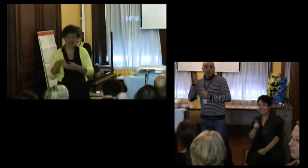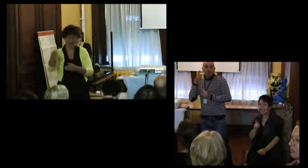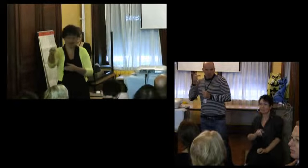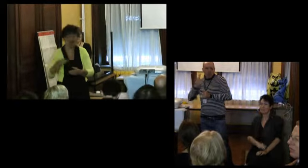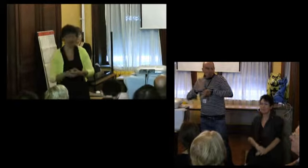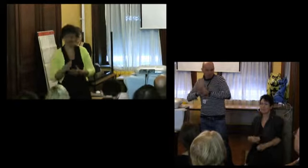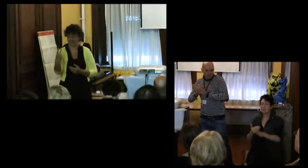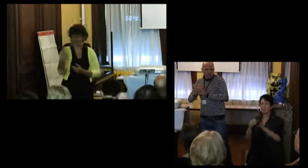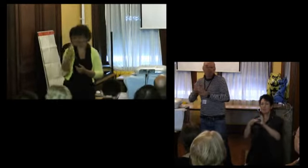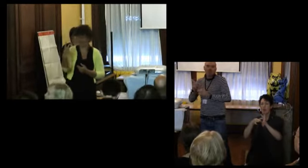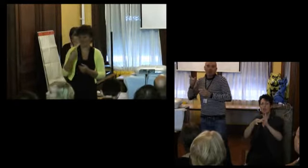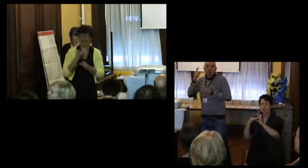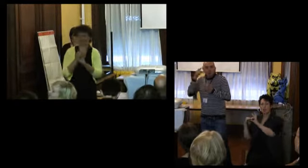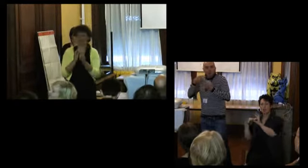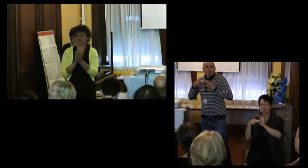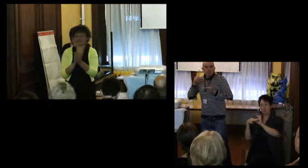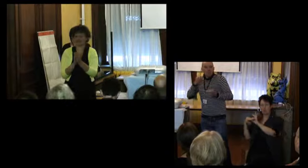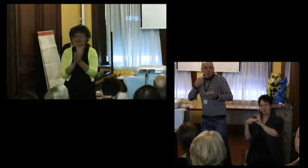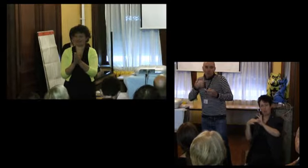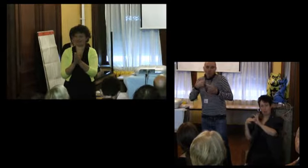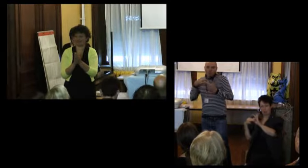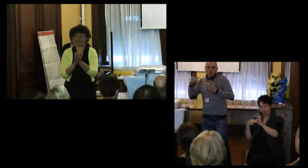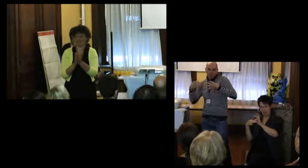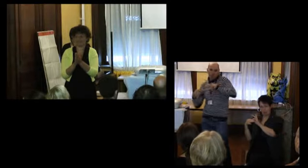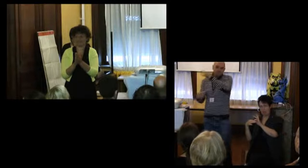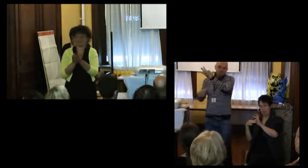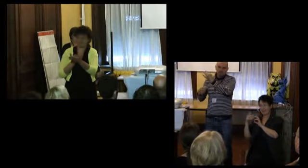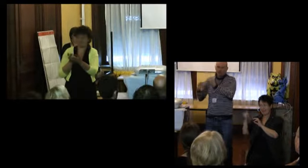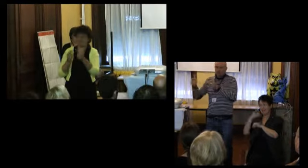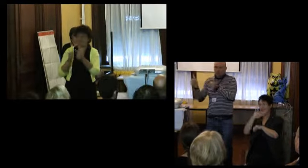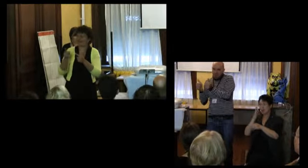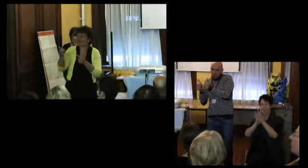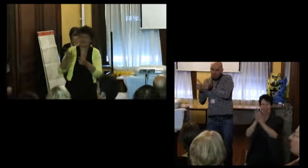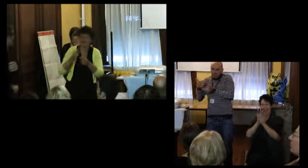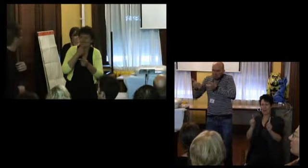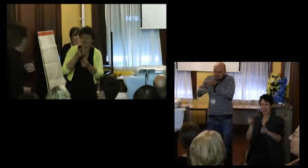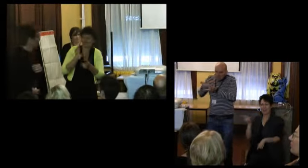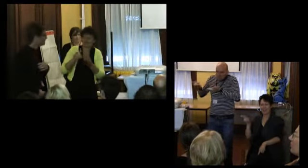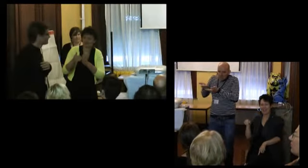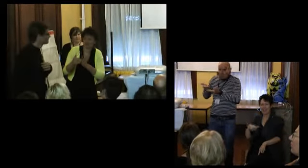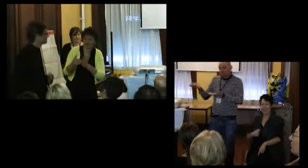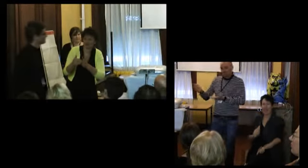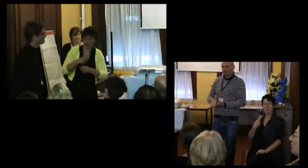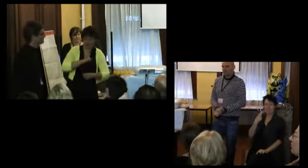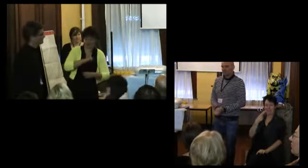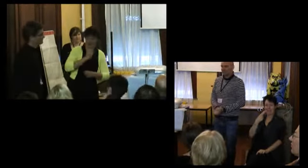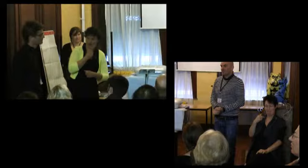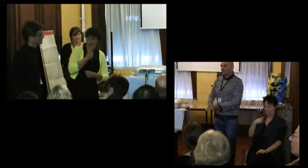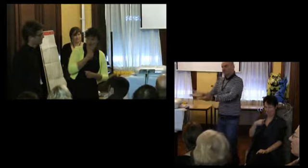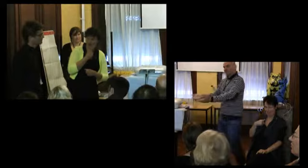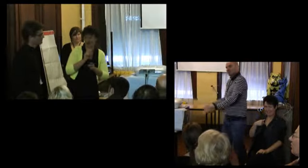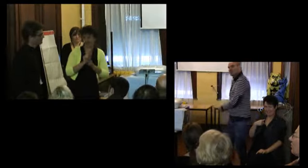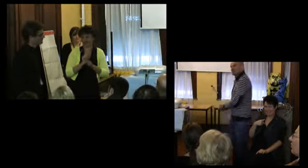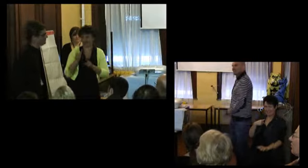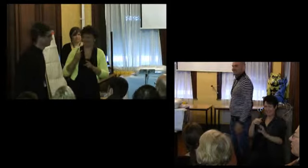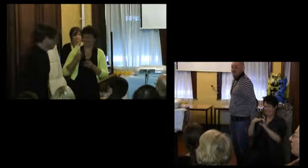We work together. He is hearing but no sign language, and I'm deaf, so we work together in